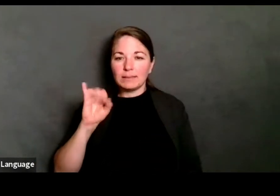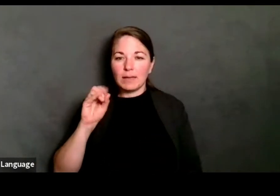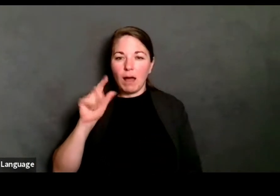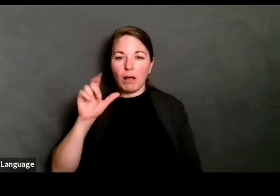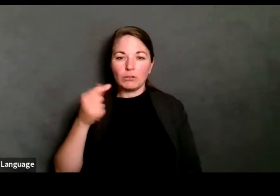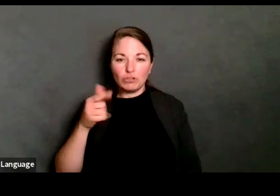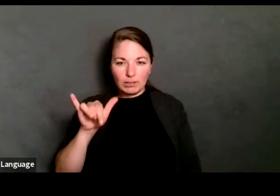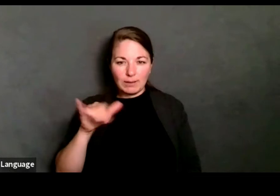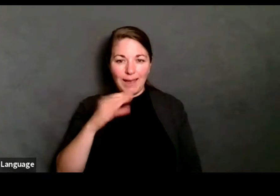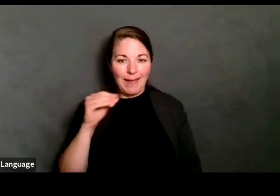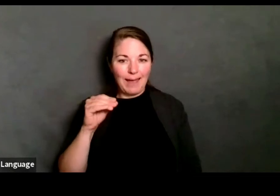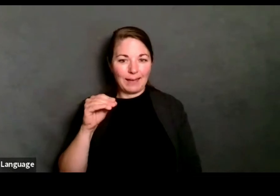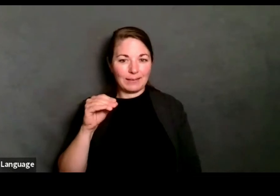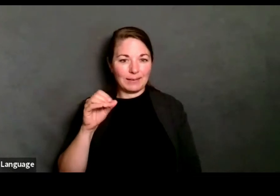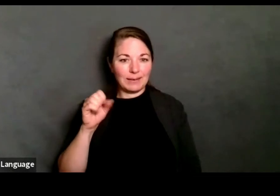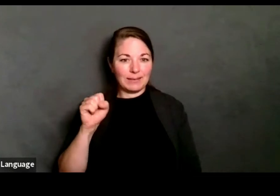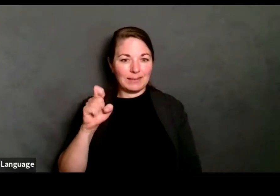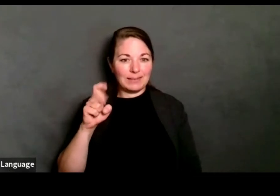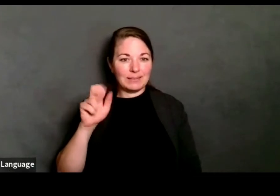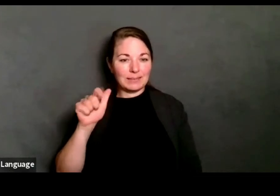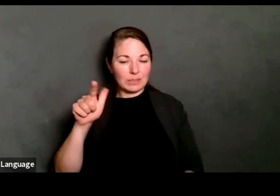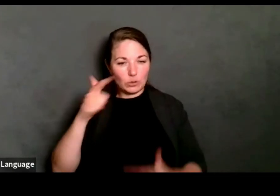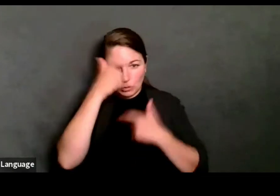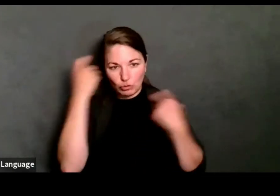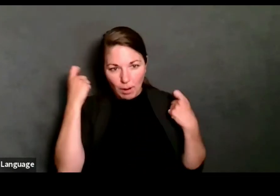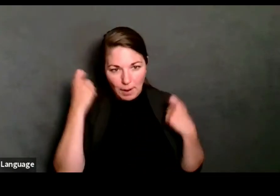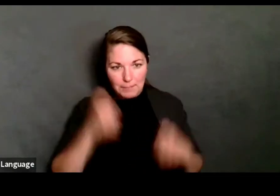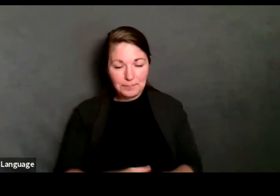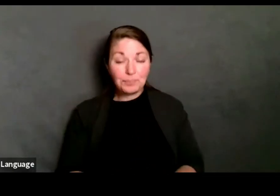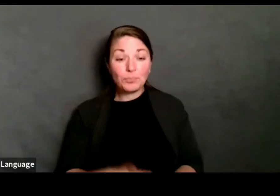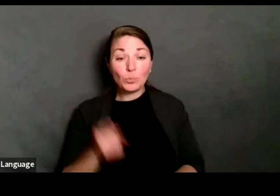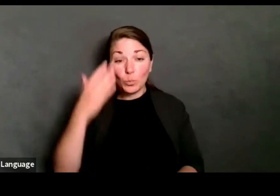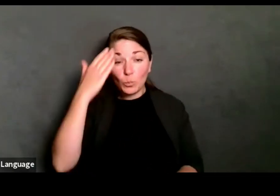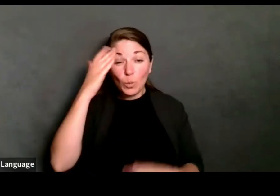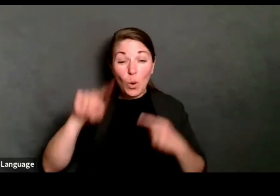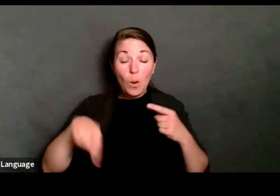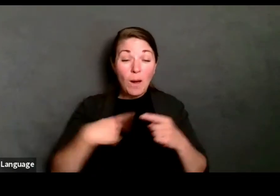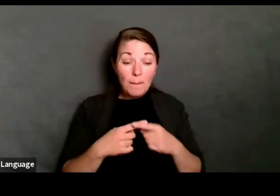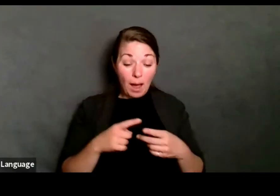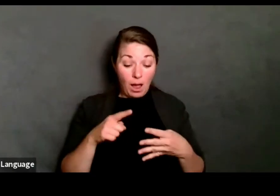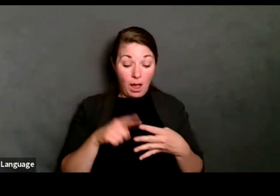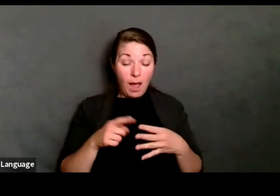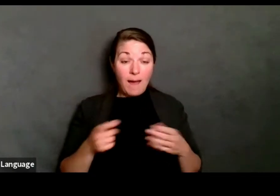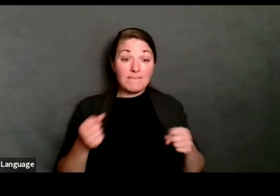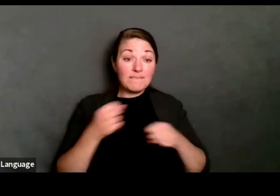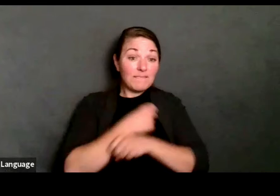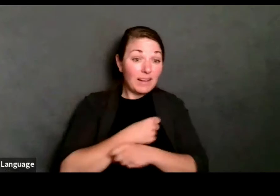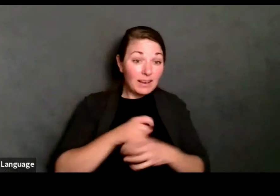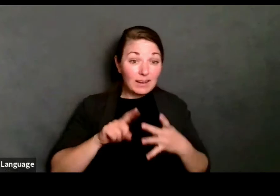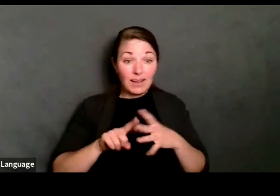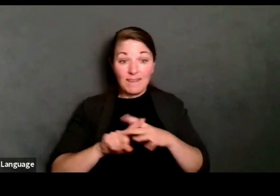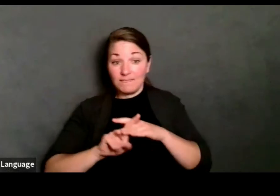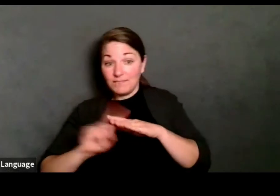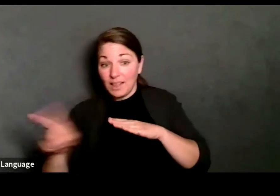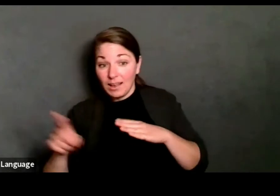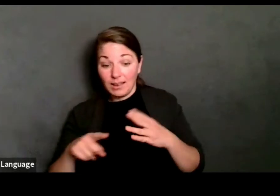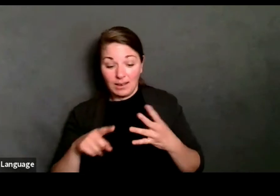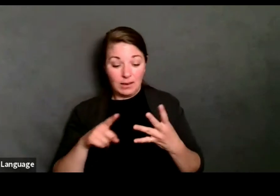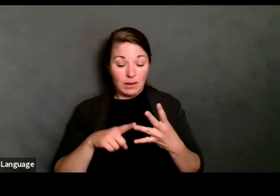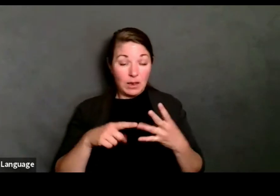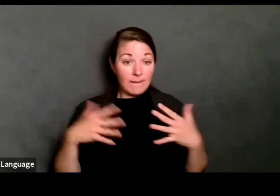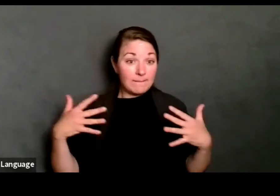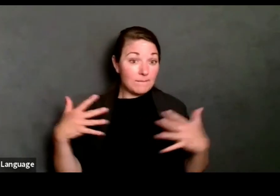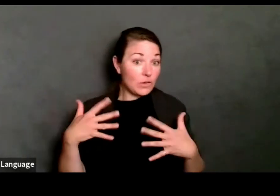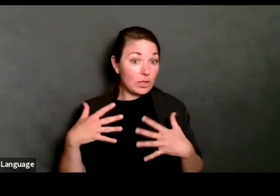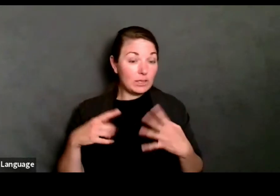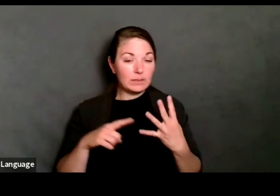all familiar with the nervous system response of fight, flight, freeze, and fawn, or fight, flight,